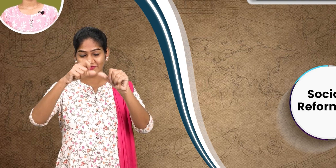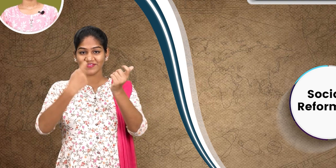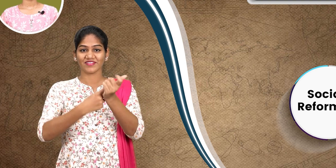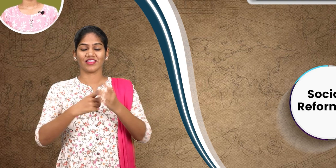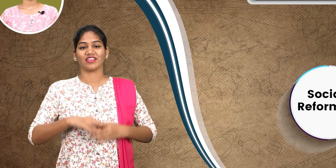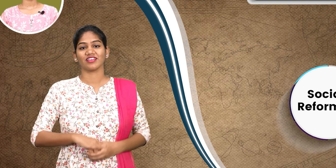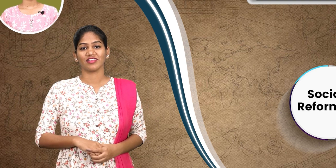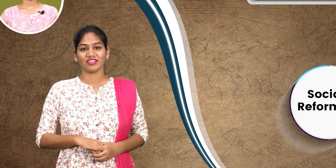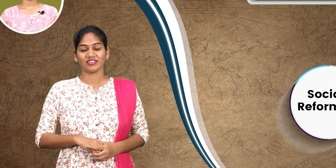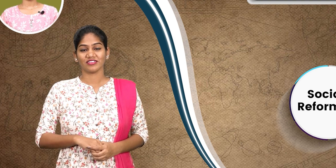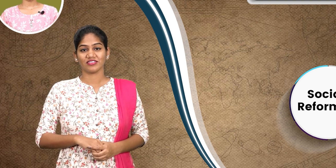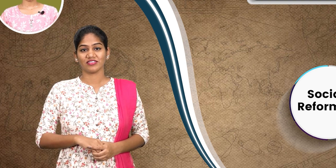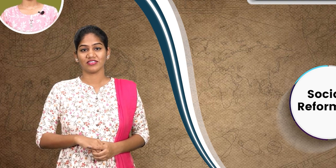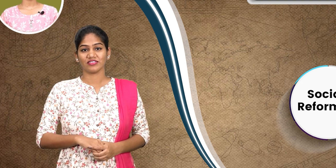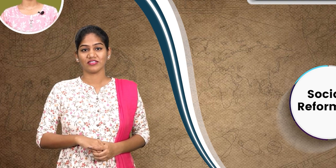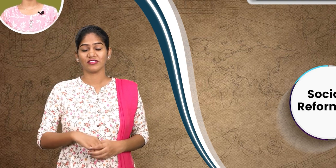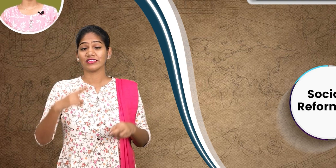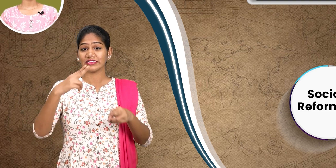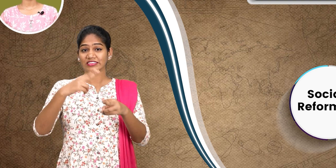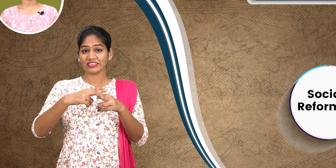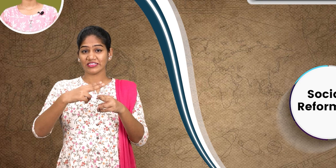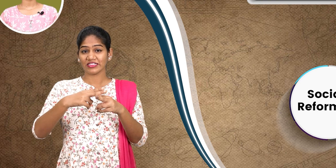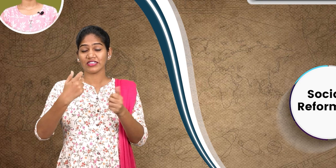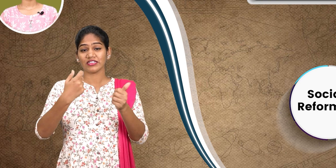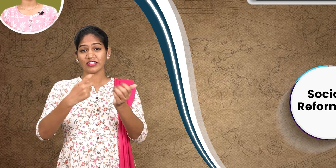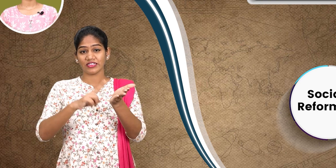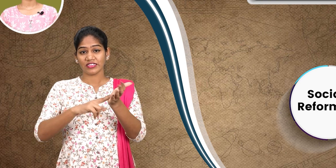Narayanguru,